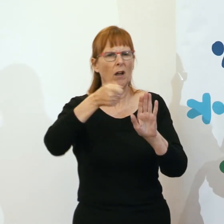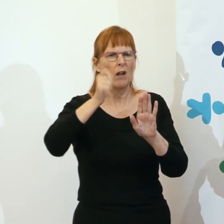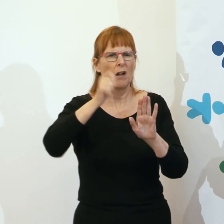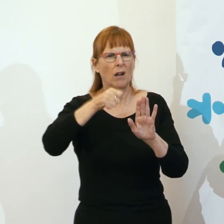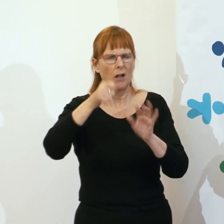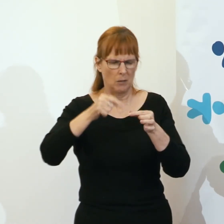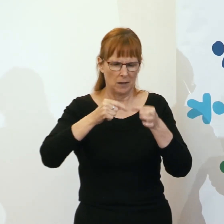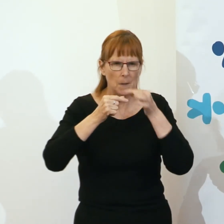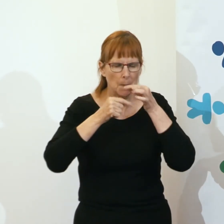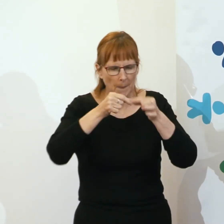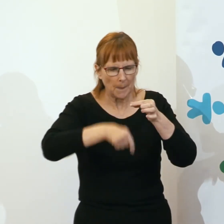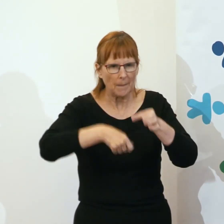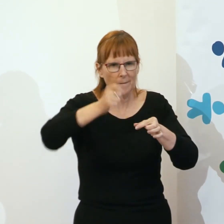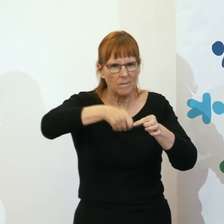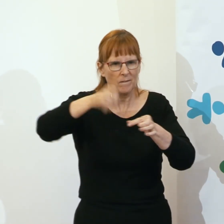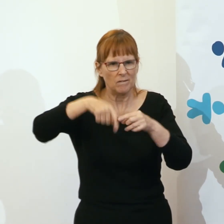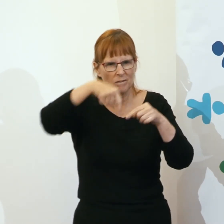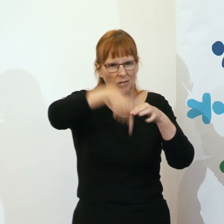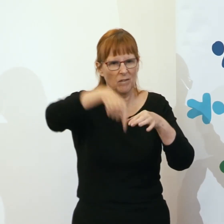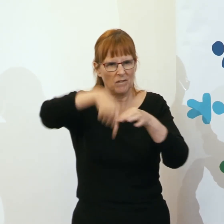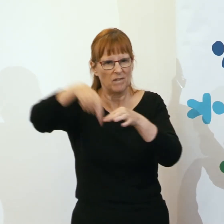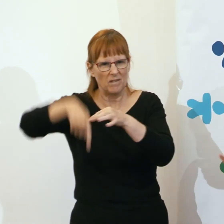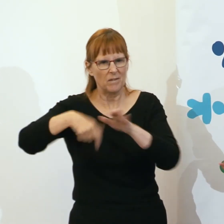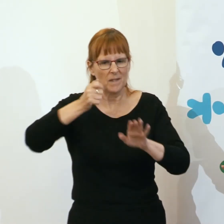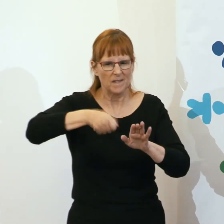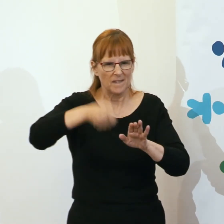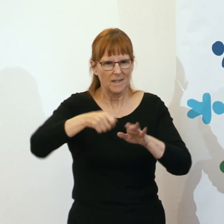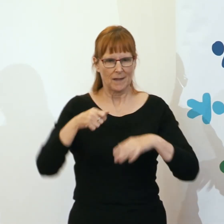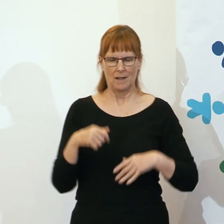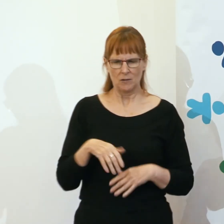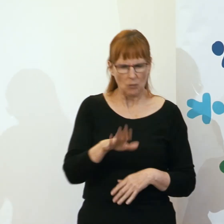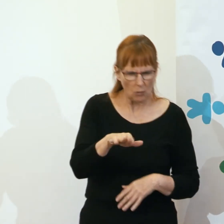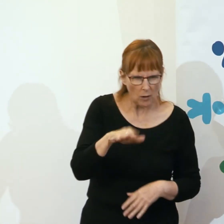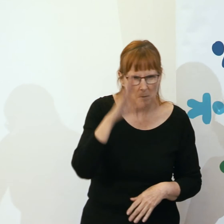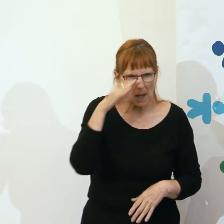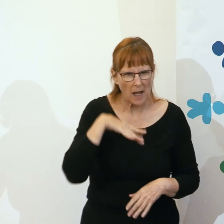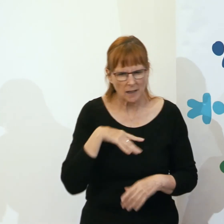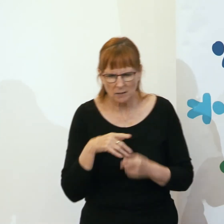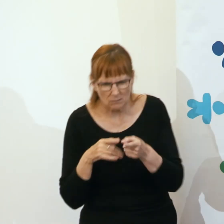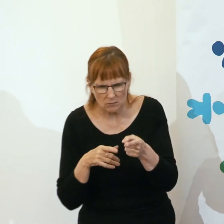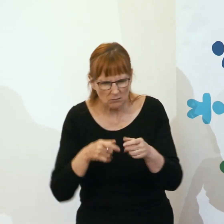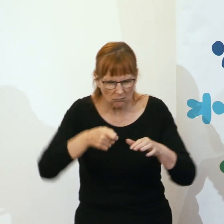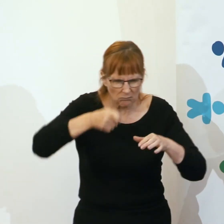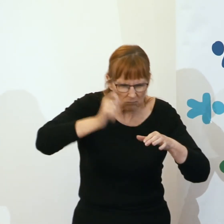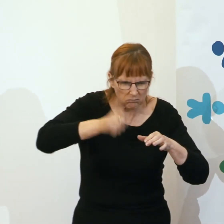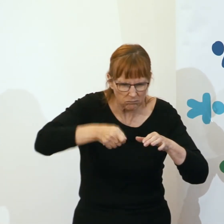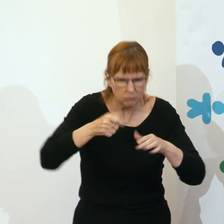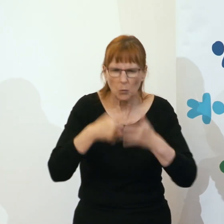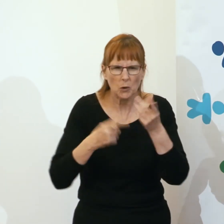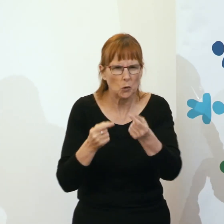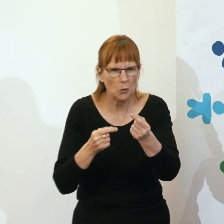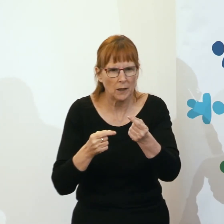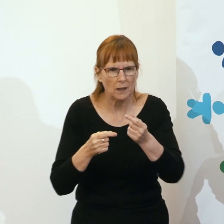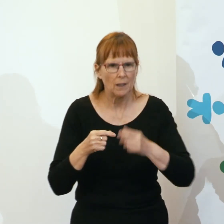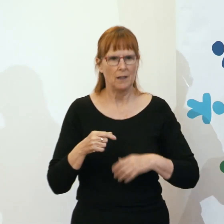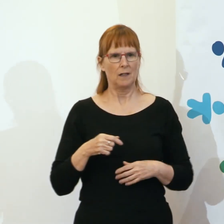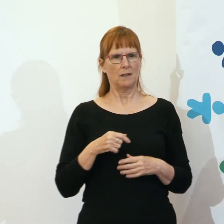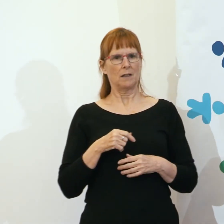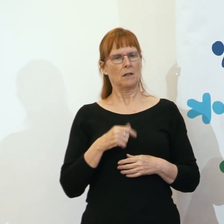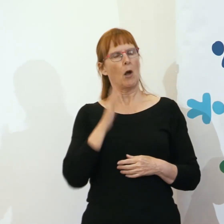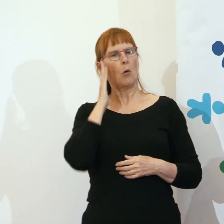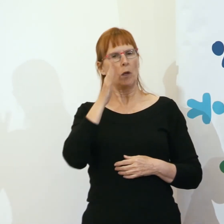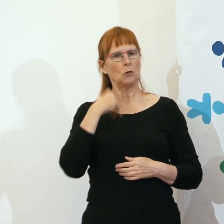So he approaches her and he asks, "What are you doing?" And she tells him, "I'm framing a